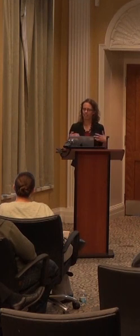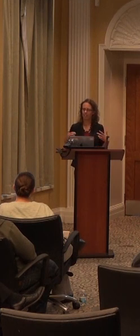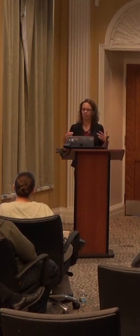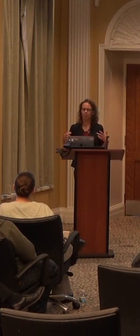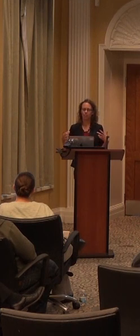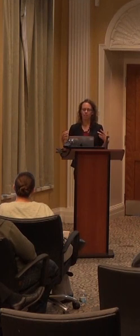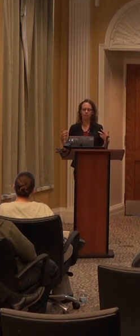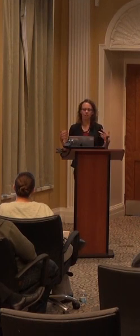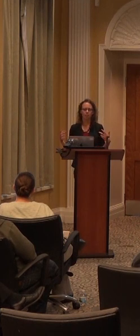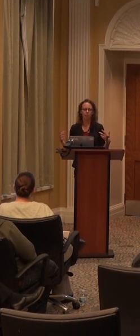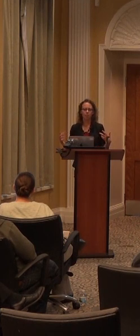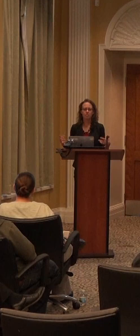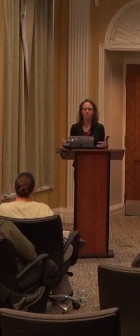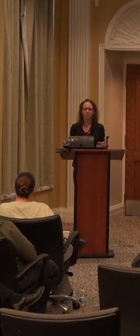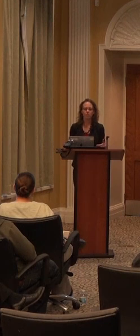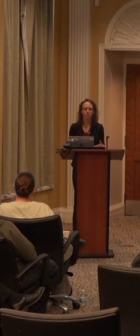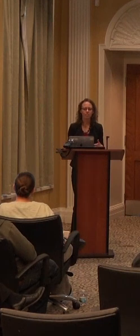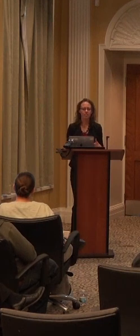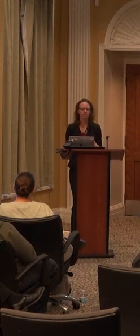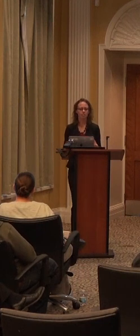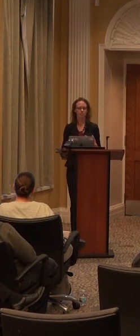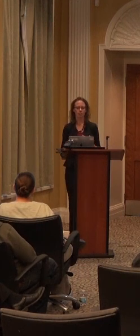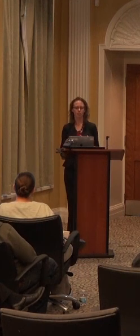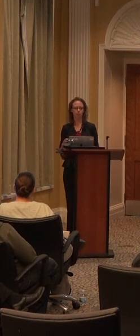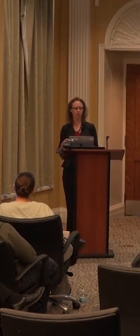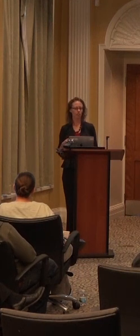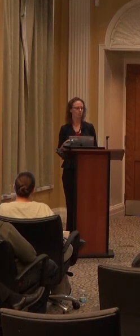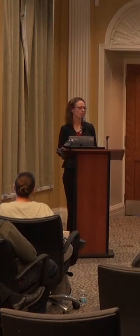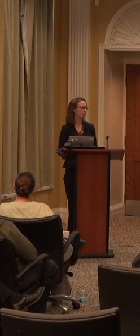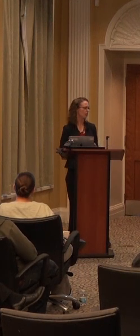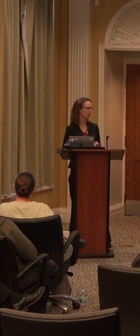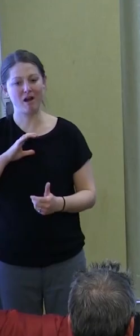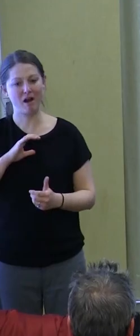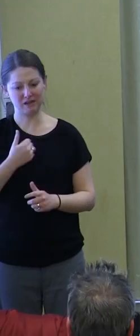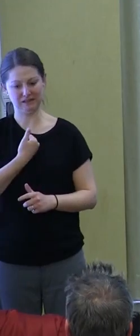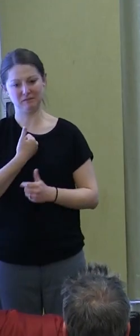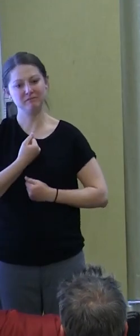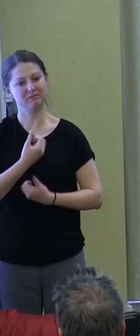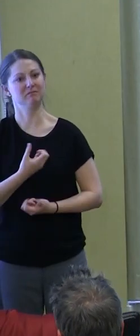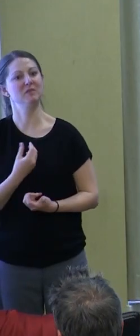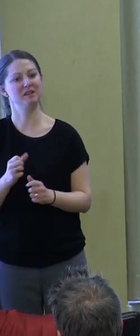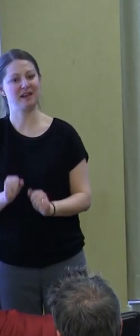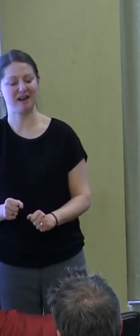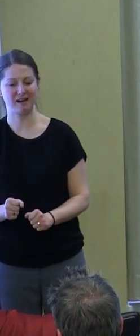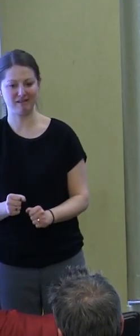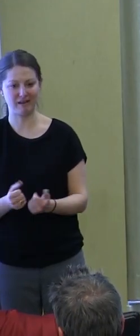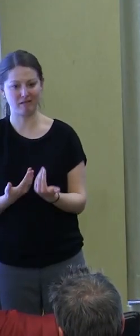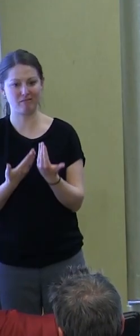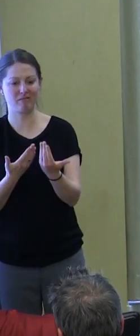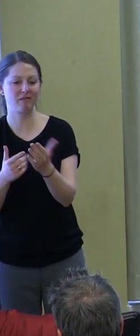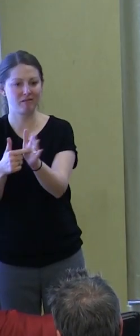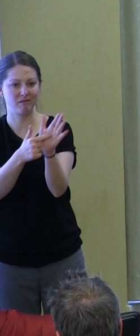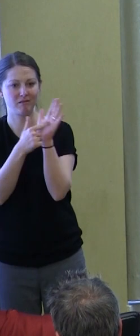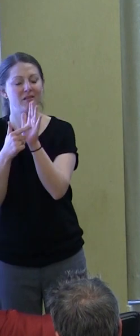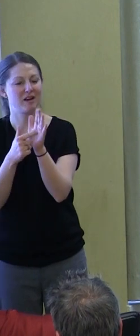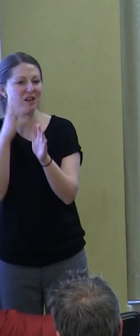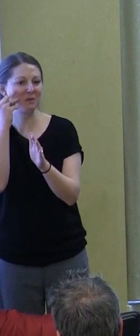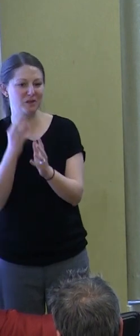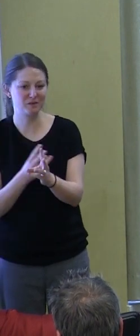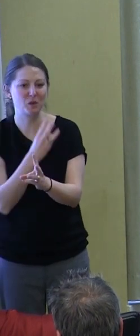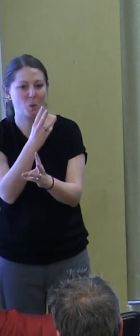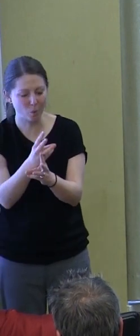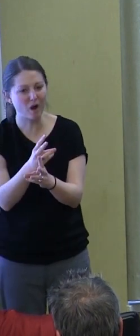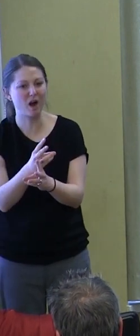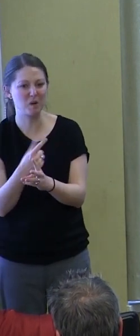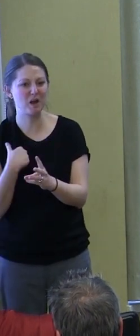They entail cultivating students' sense of self-expression so that they're able to put forward their experience of the world, to lay